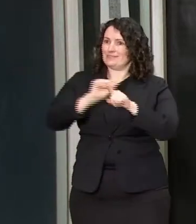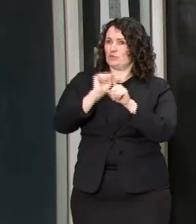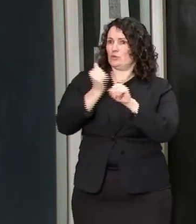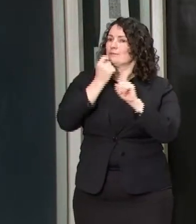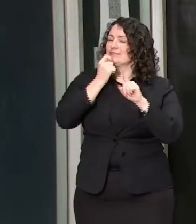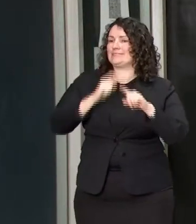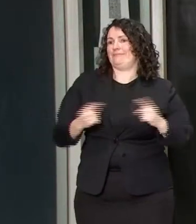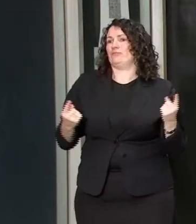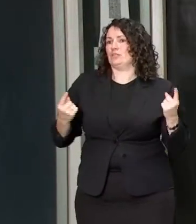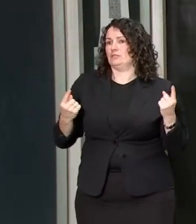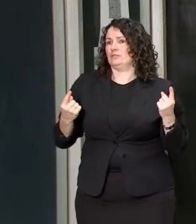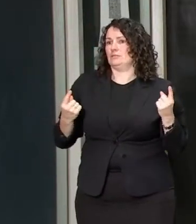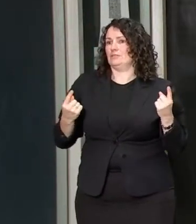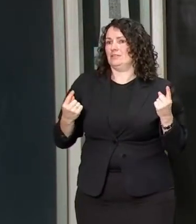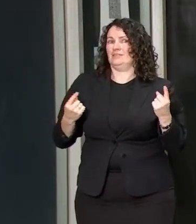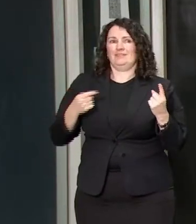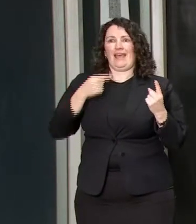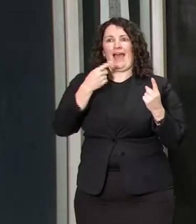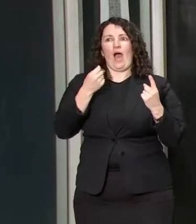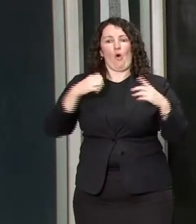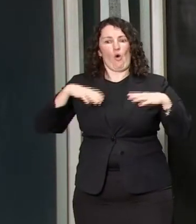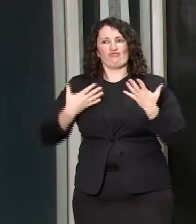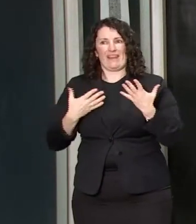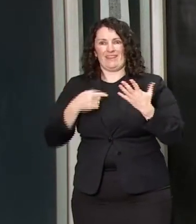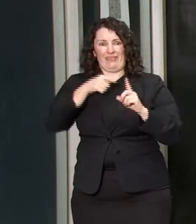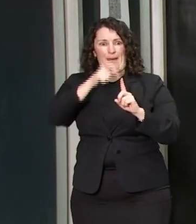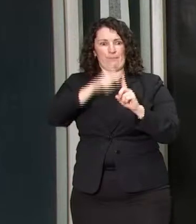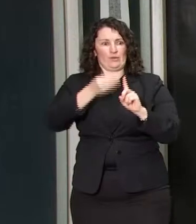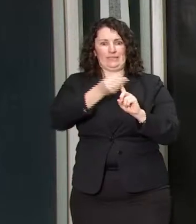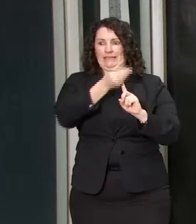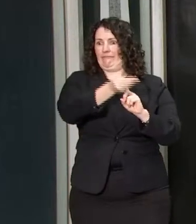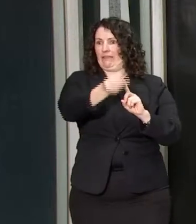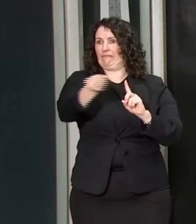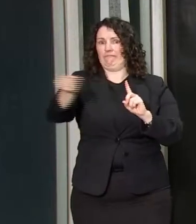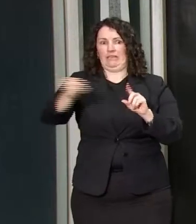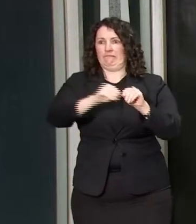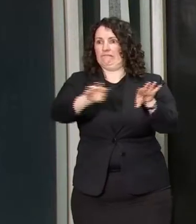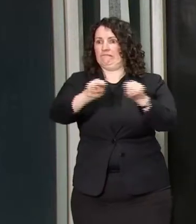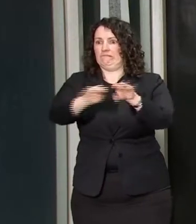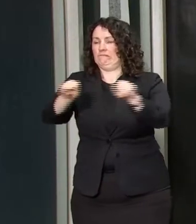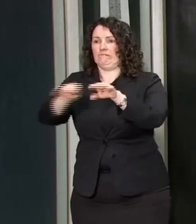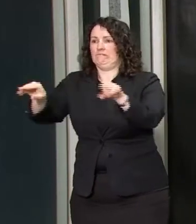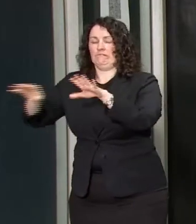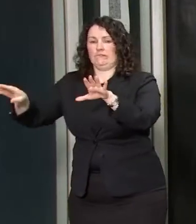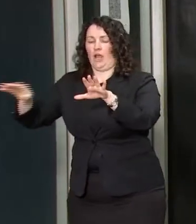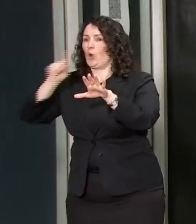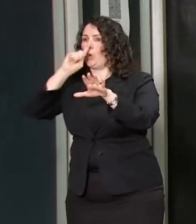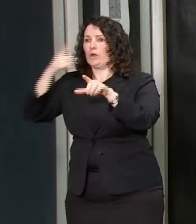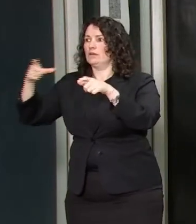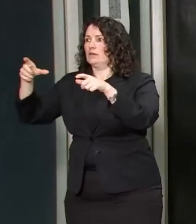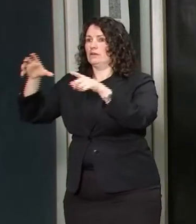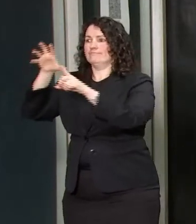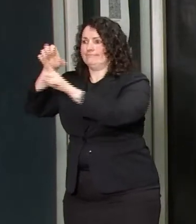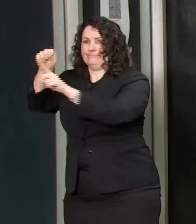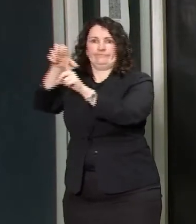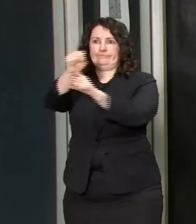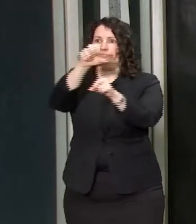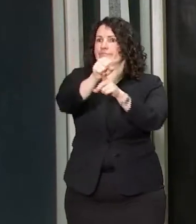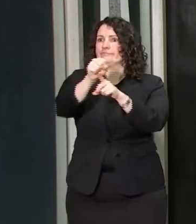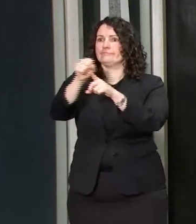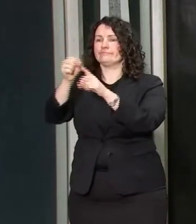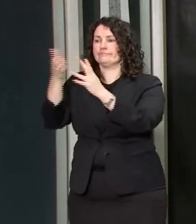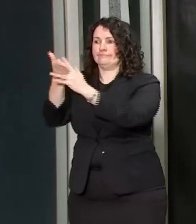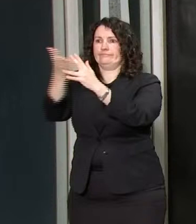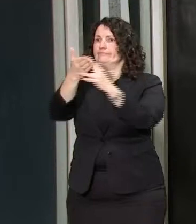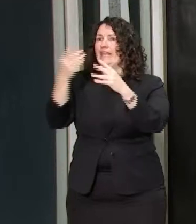no option in this case, following the outbreak in South Australia and then the breach in South Australia, then the outbreak here in